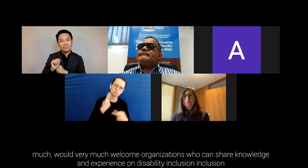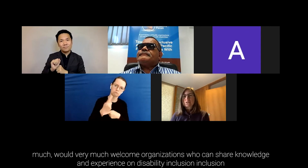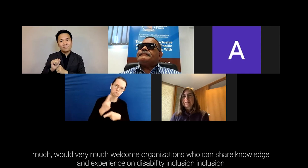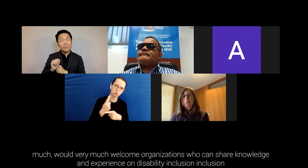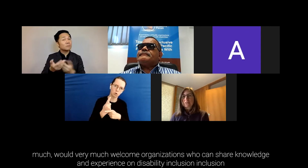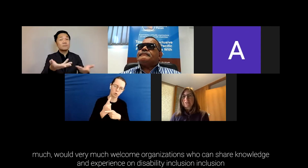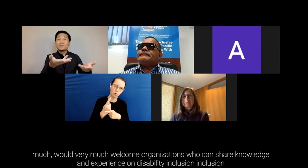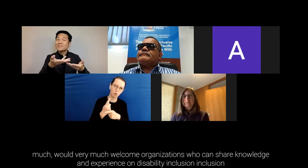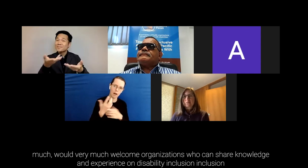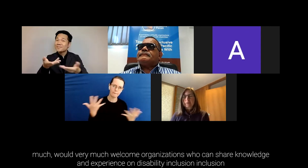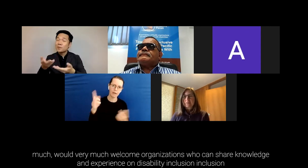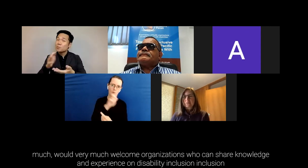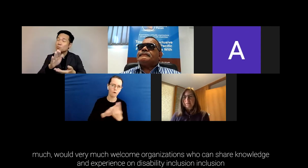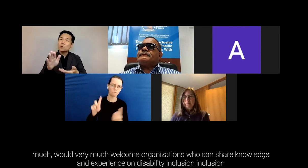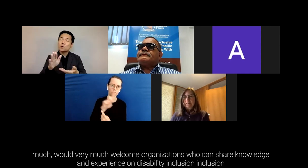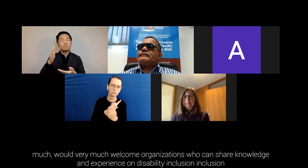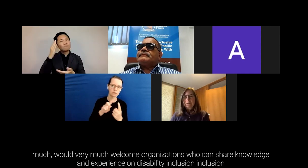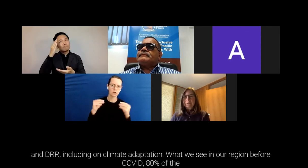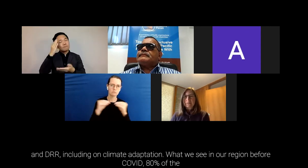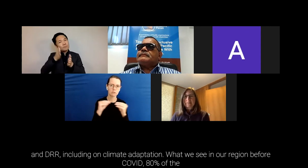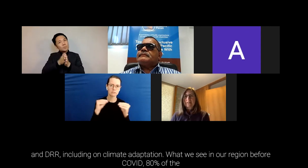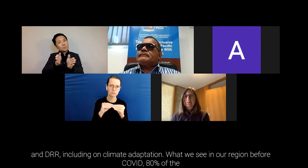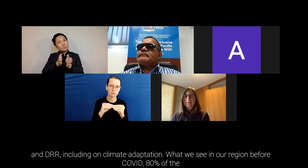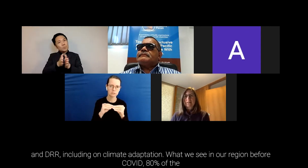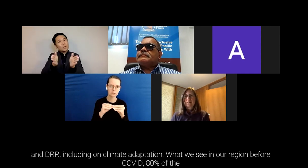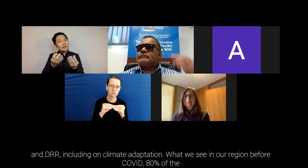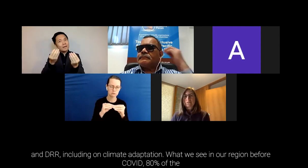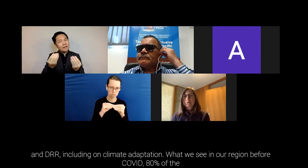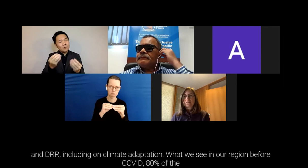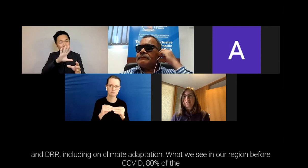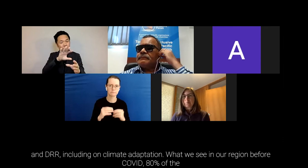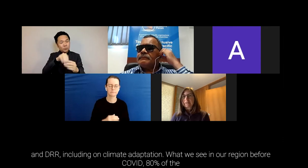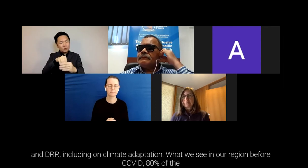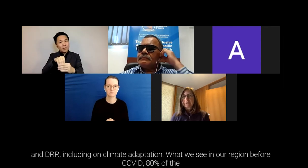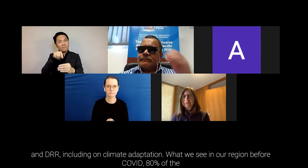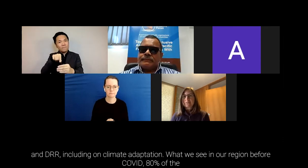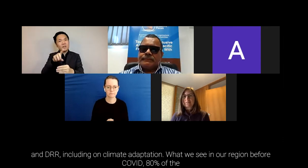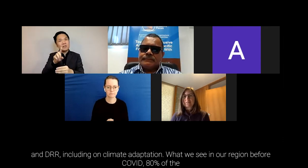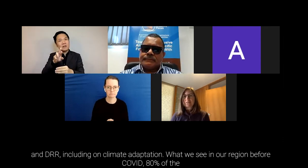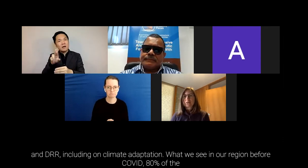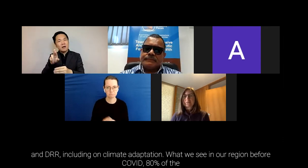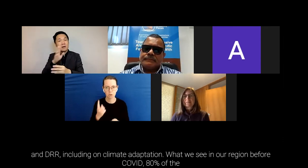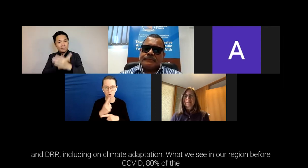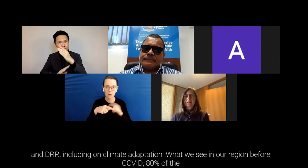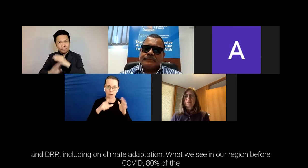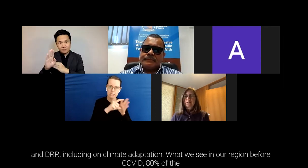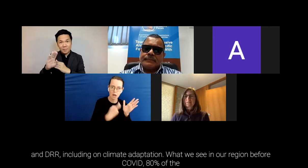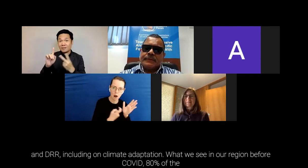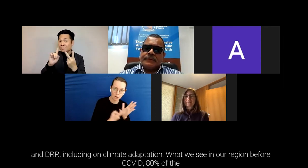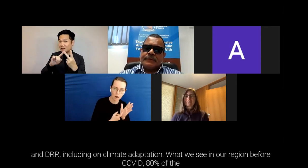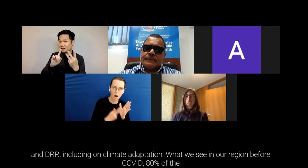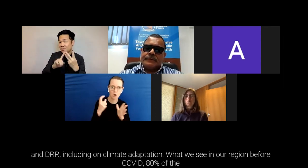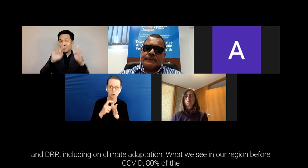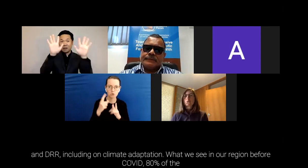organisations who can share knowledge and experience on disability inclusion in DRR, including on climate adaptation. Obviously in our